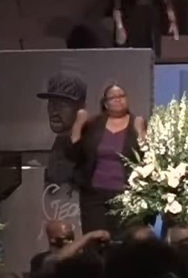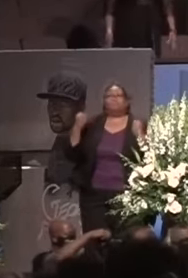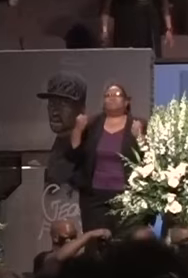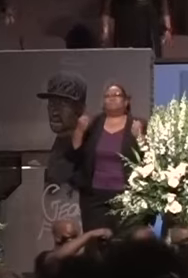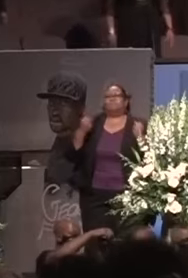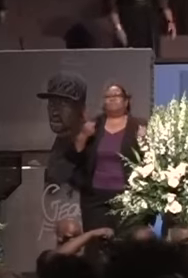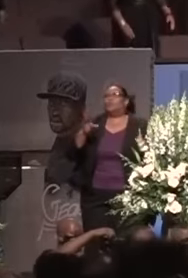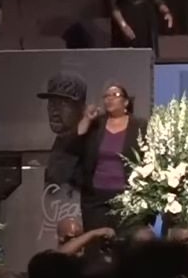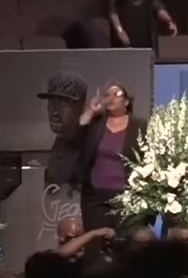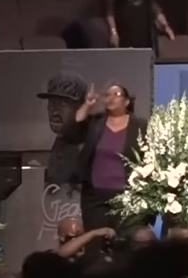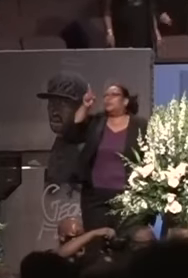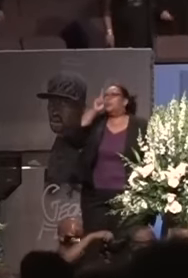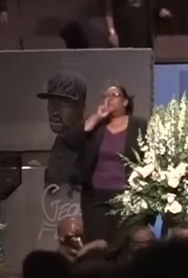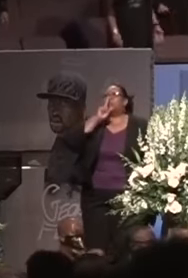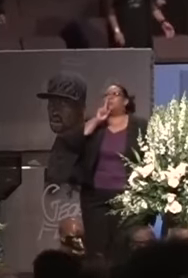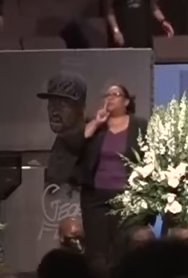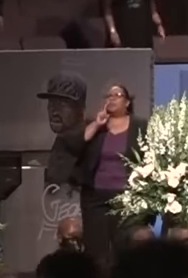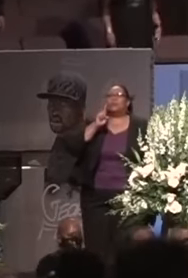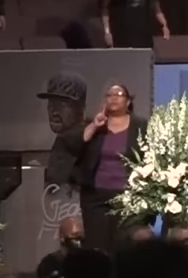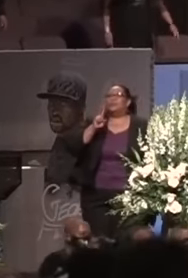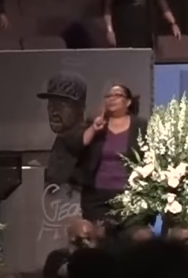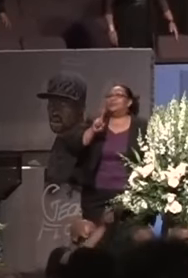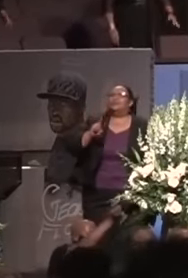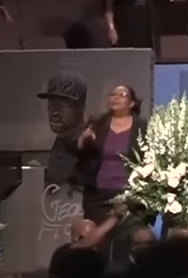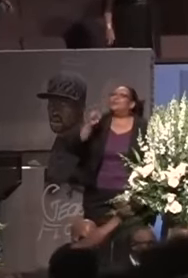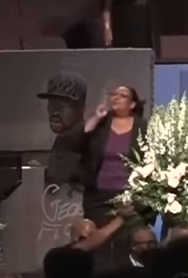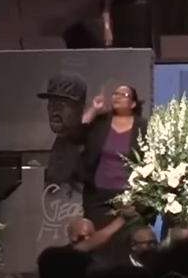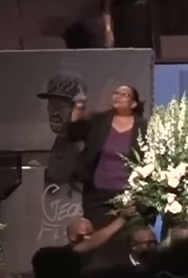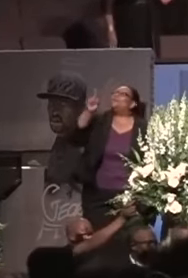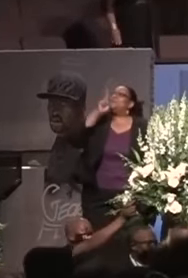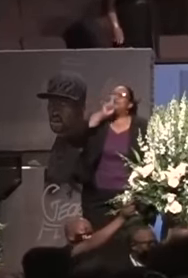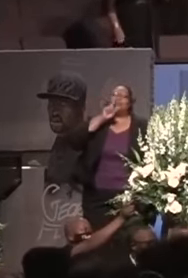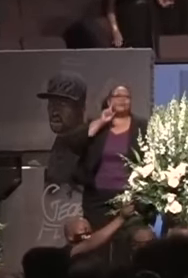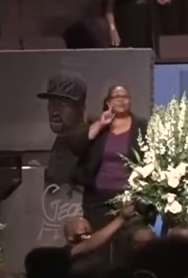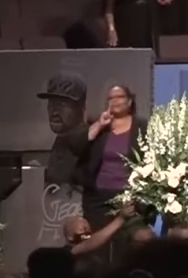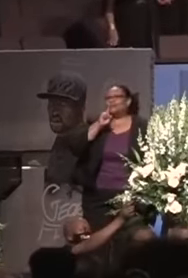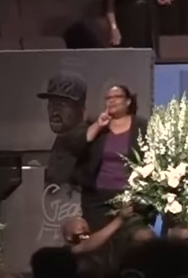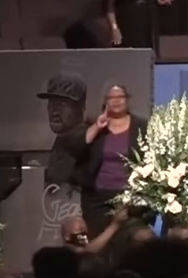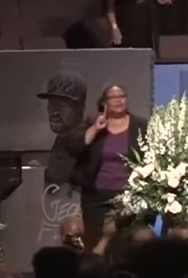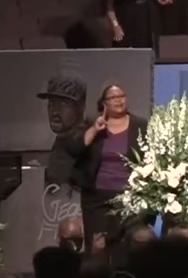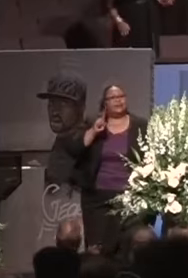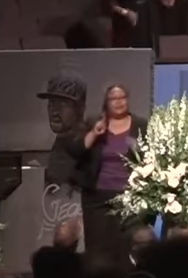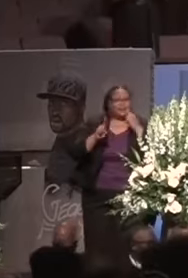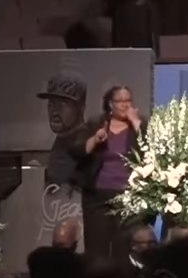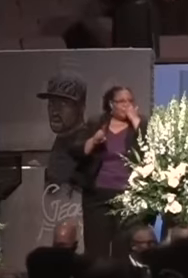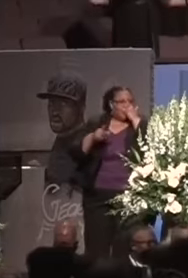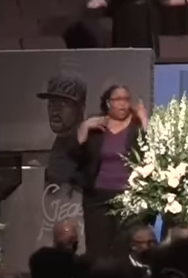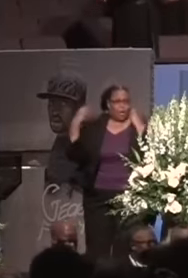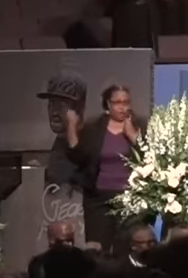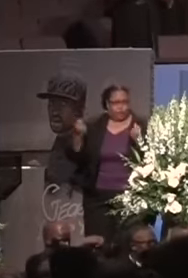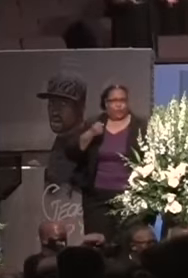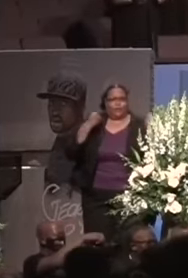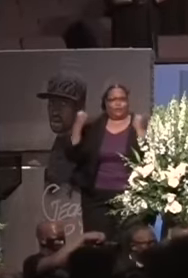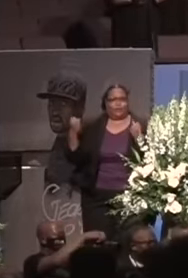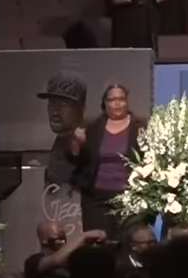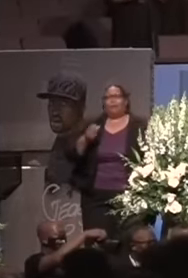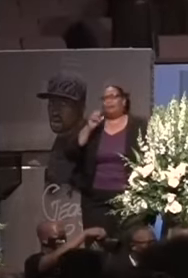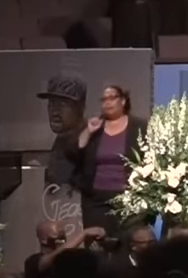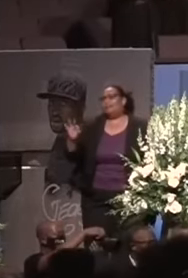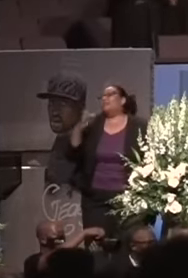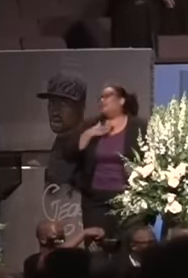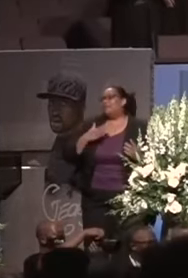strength. You are the strength of my life. Jesus. Oh yes you are Jesus